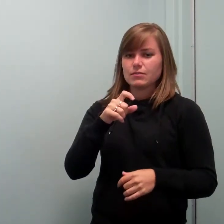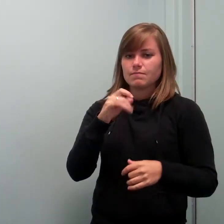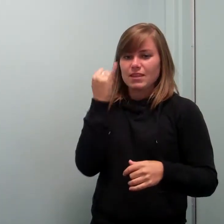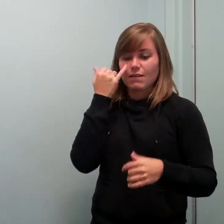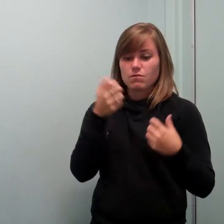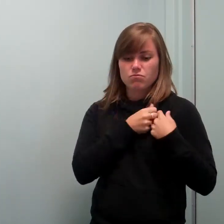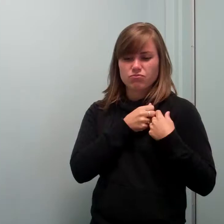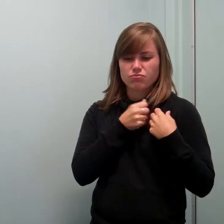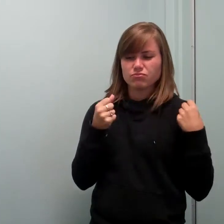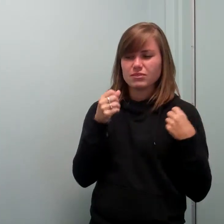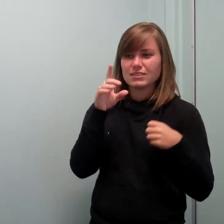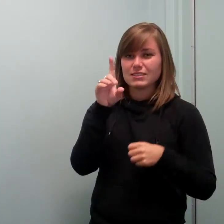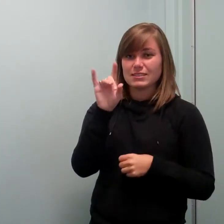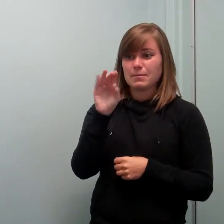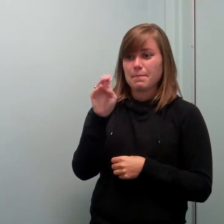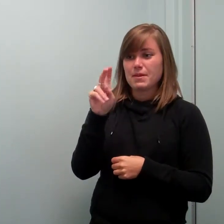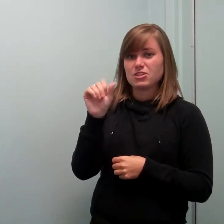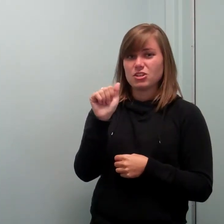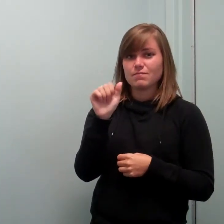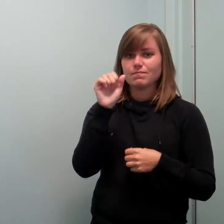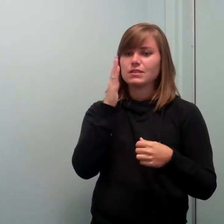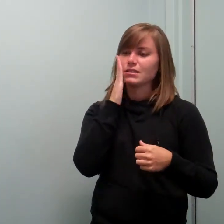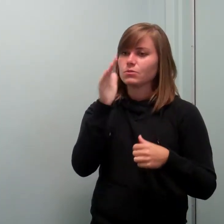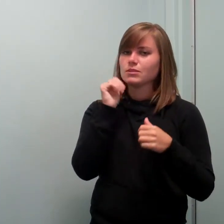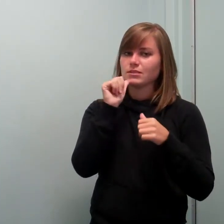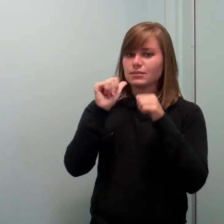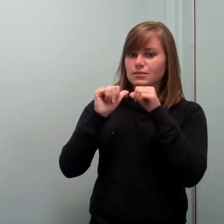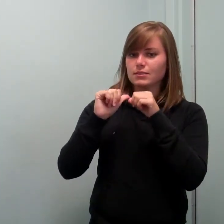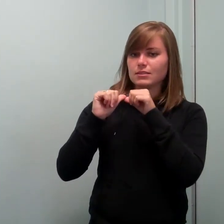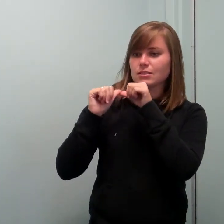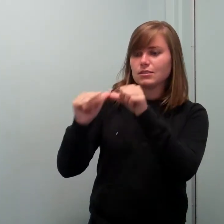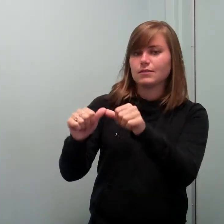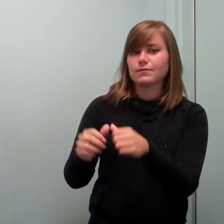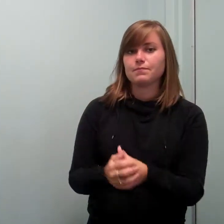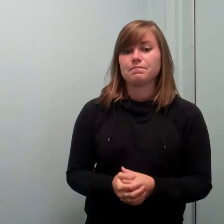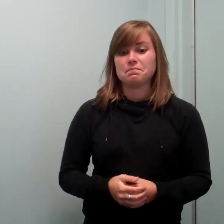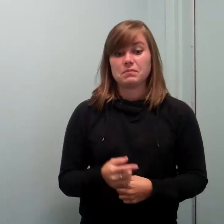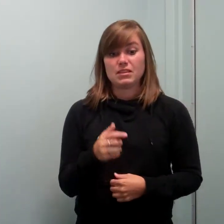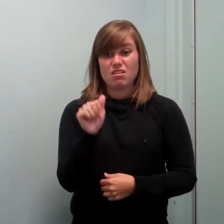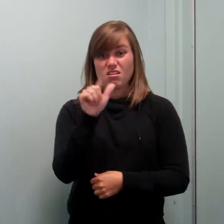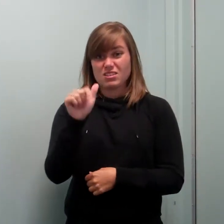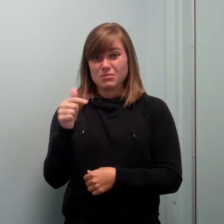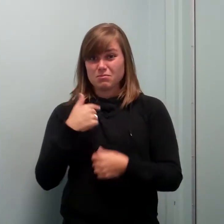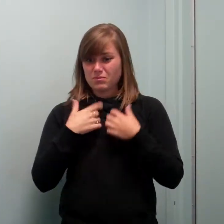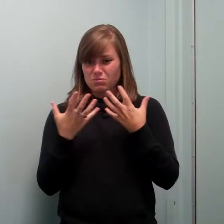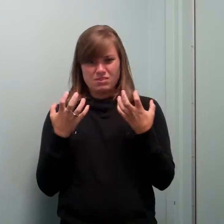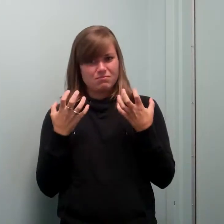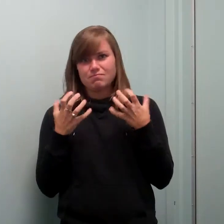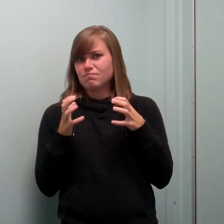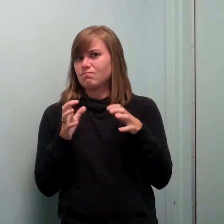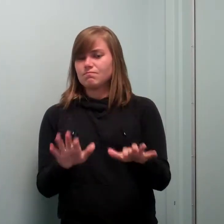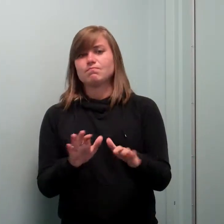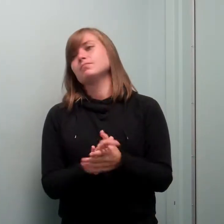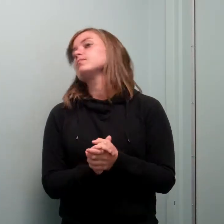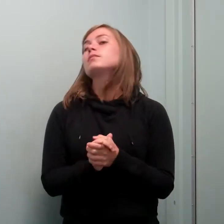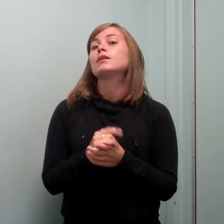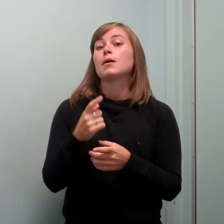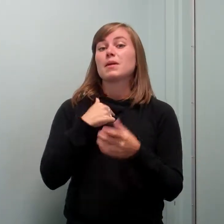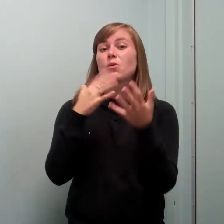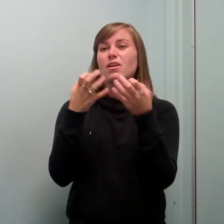dementia, it will survive. I don't want to get Alzheimer's disease. What I want is a cure in the next 20 years soon enough to